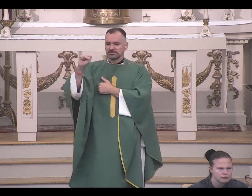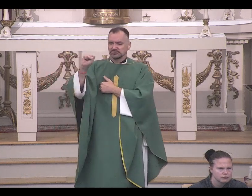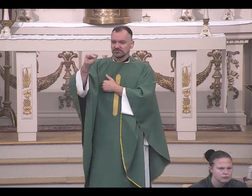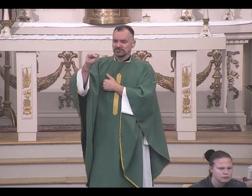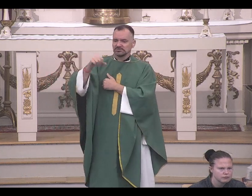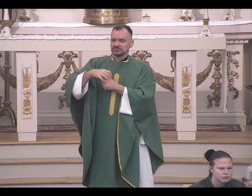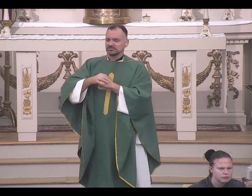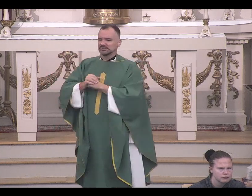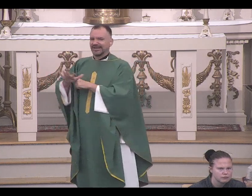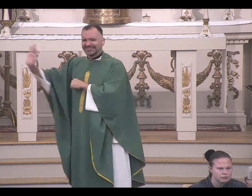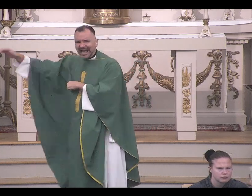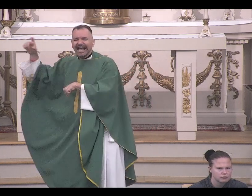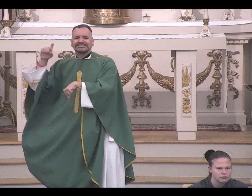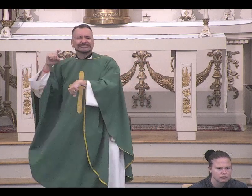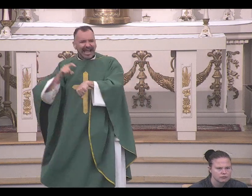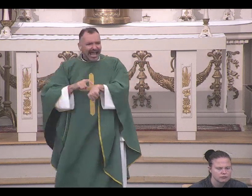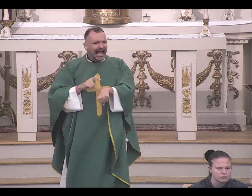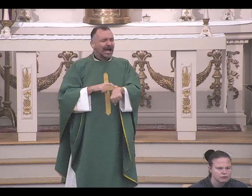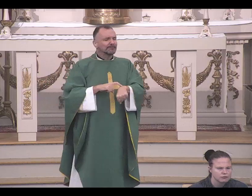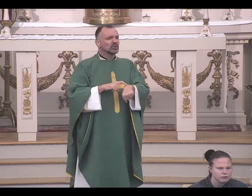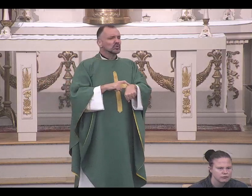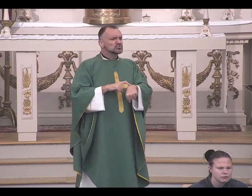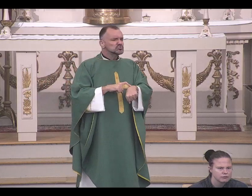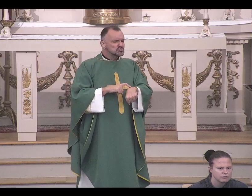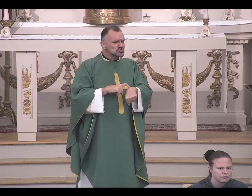St. James, his letter,